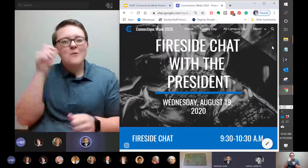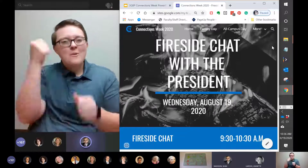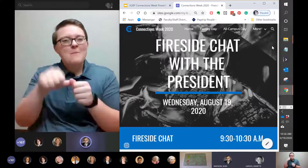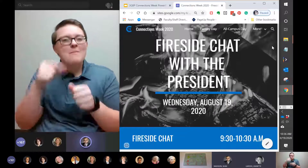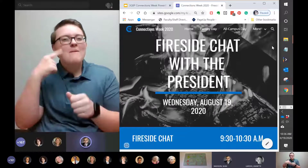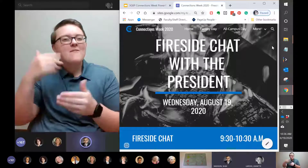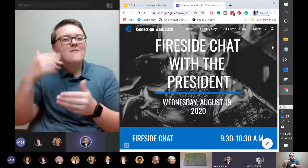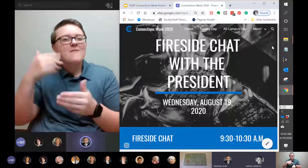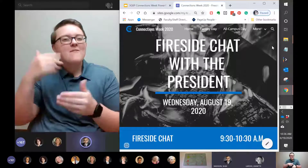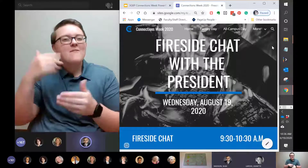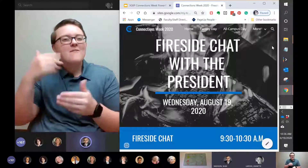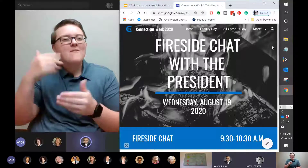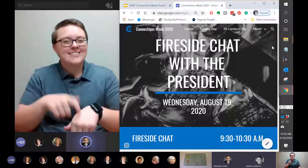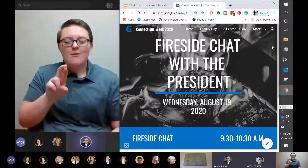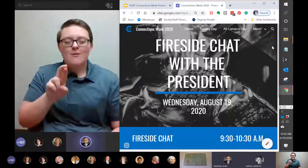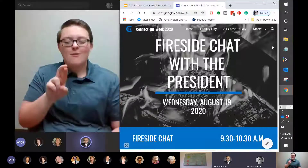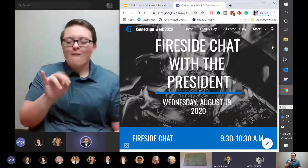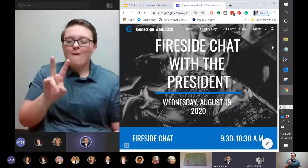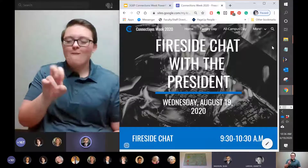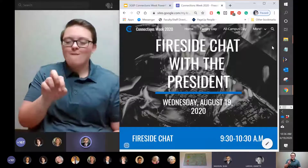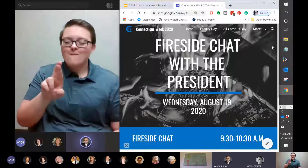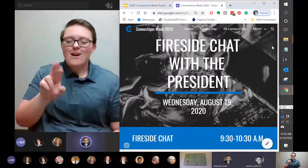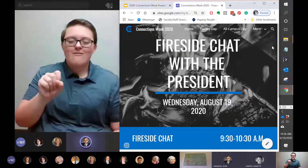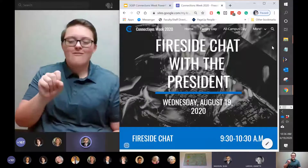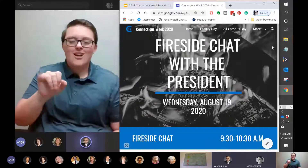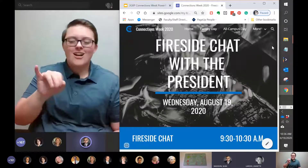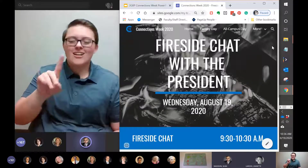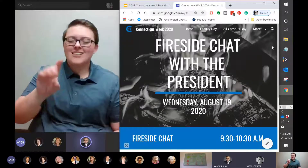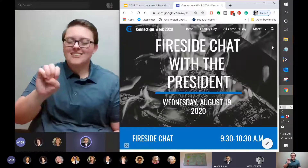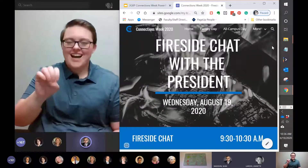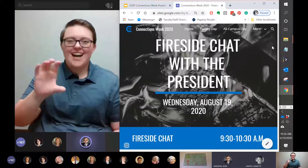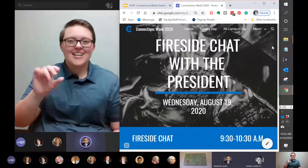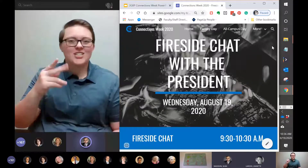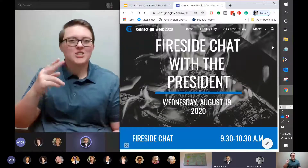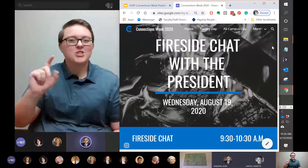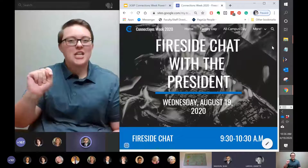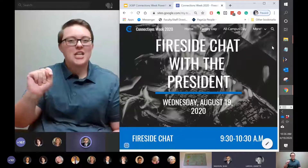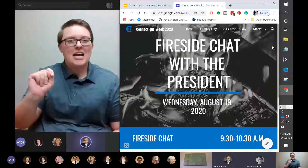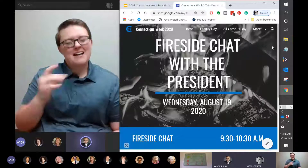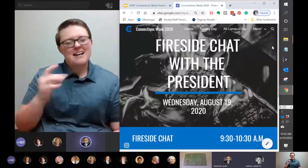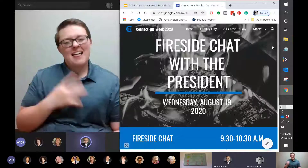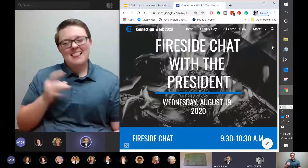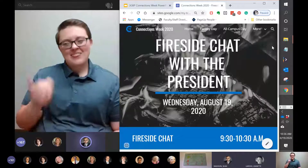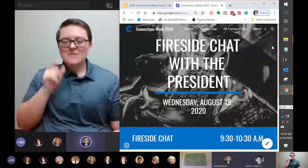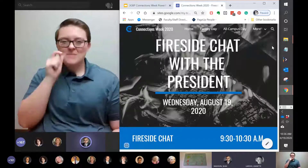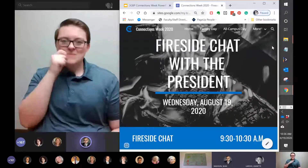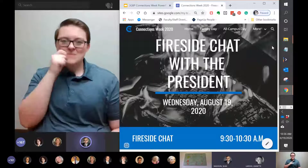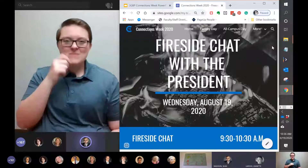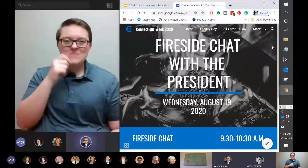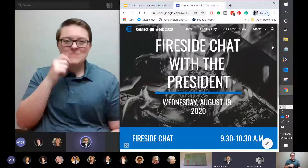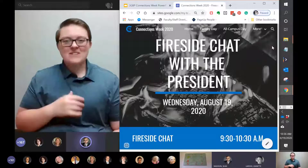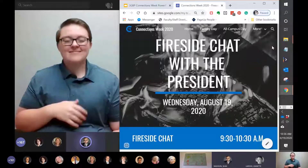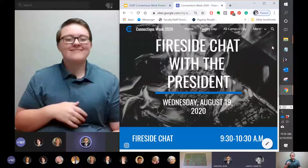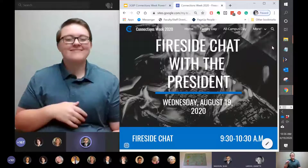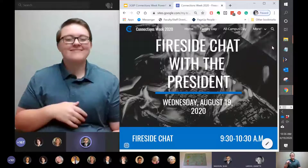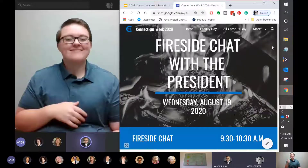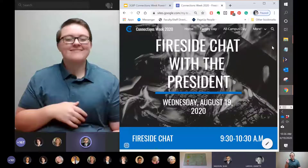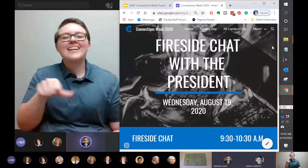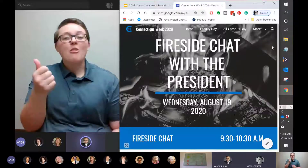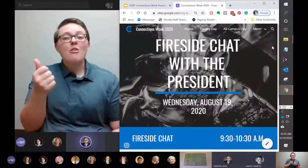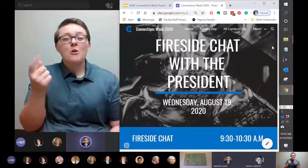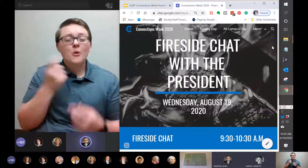time. Riverside chat. So let's make sure we call it that. That's kind of cool. I like that. Any other questions?